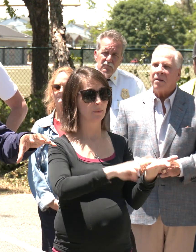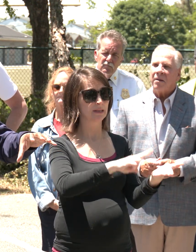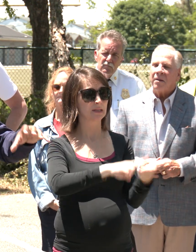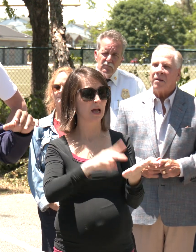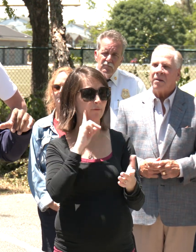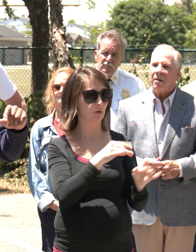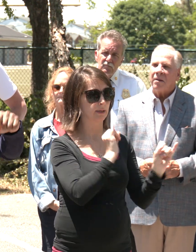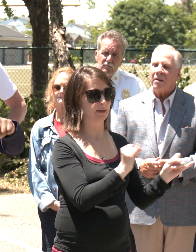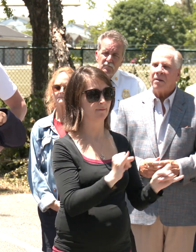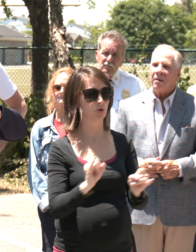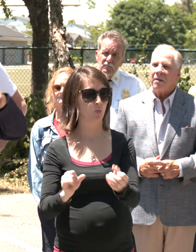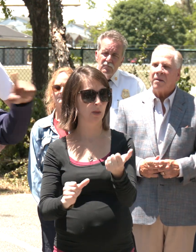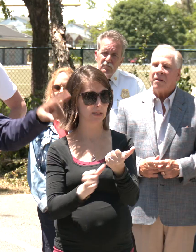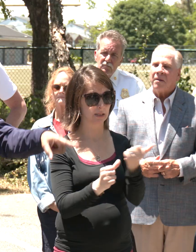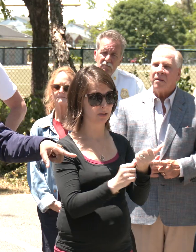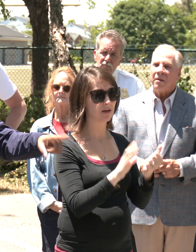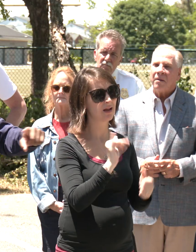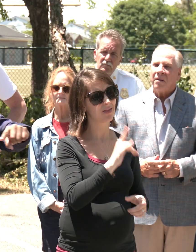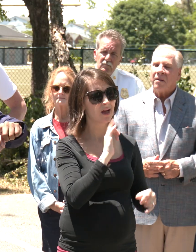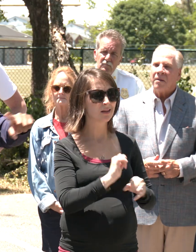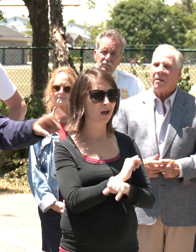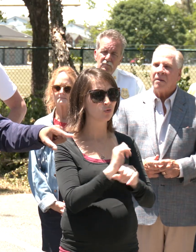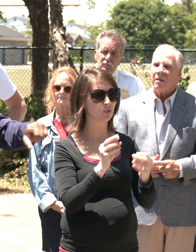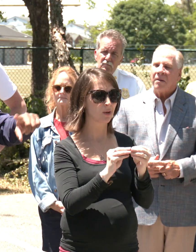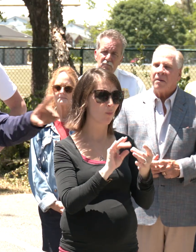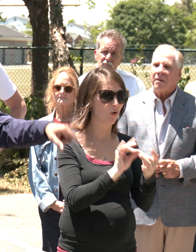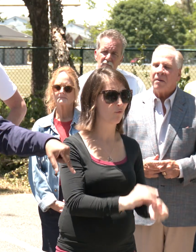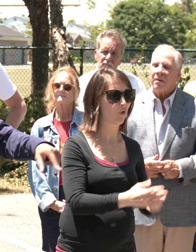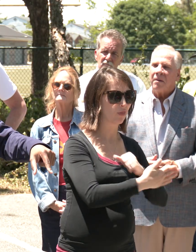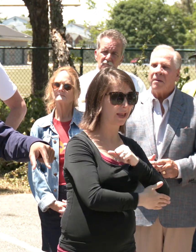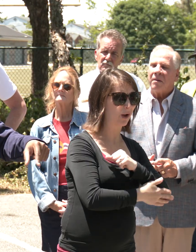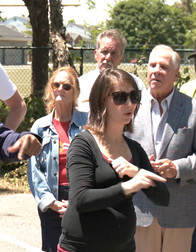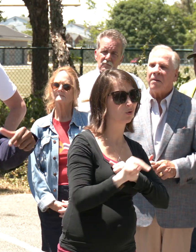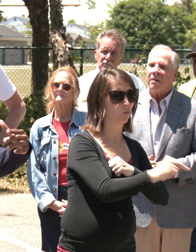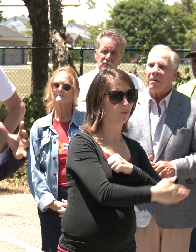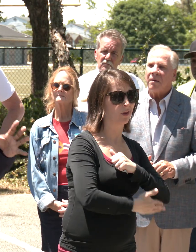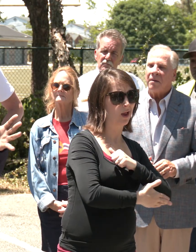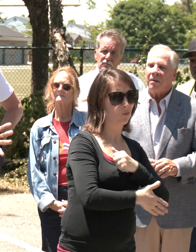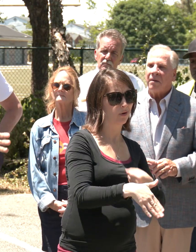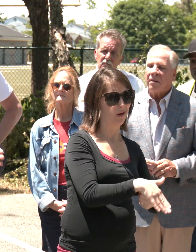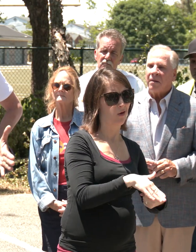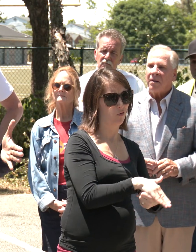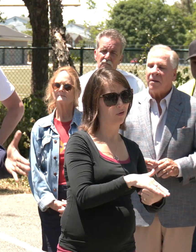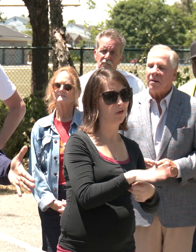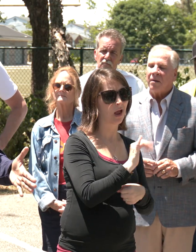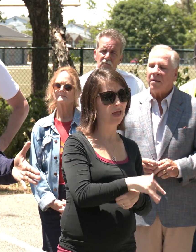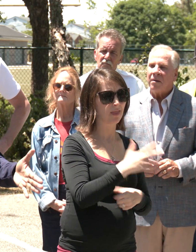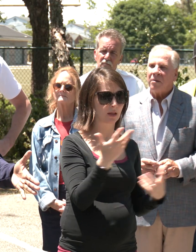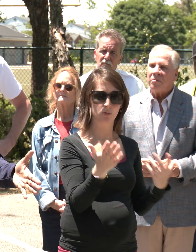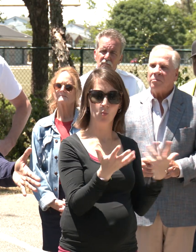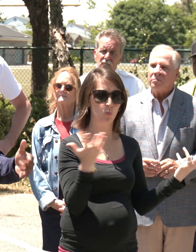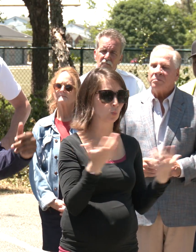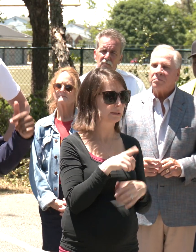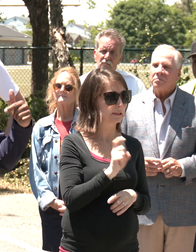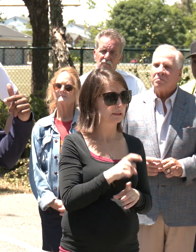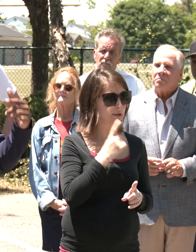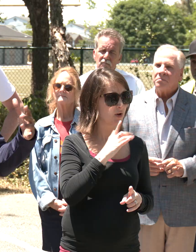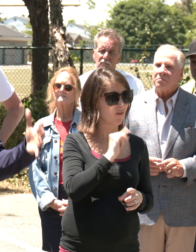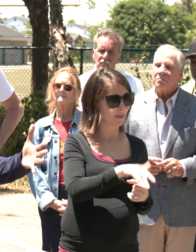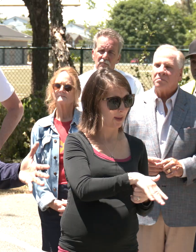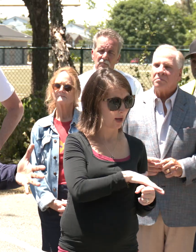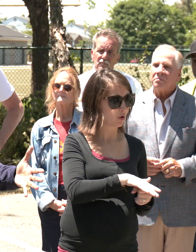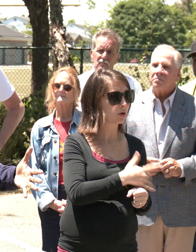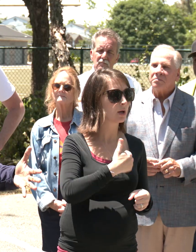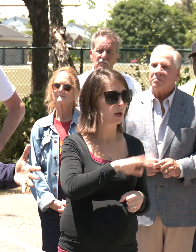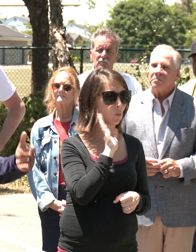individual assistance, and that is primarily in the county and North County area, and that is what is needed in those areas. We